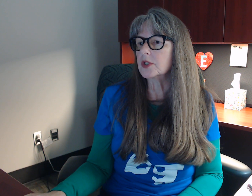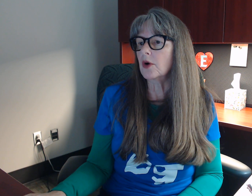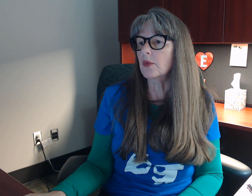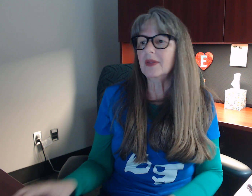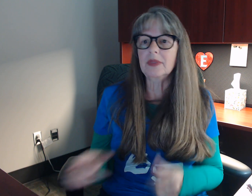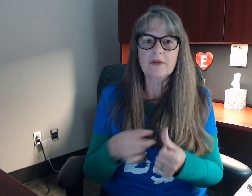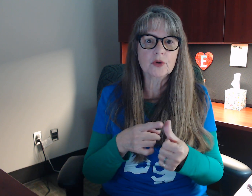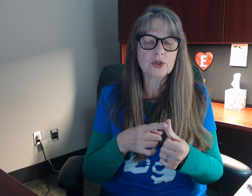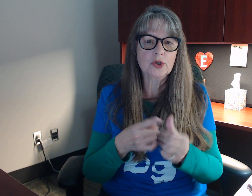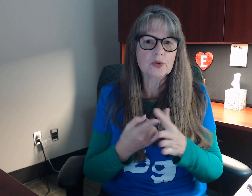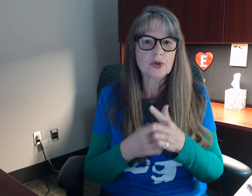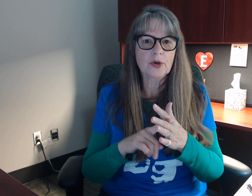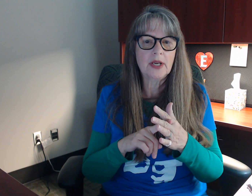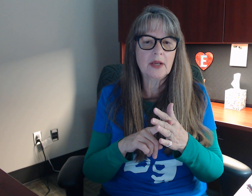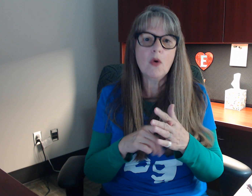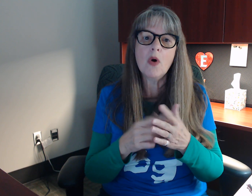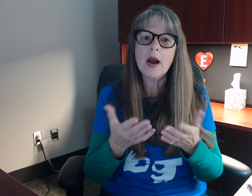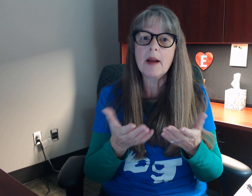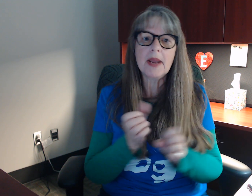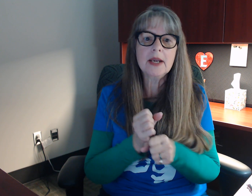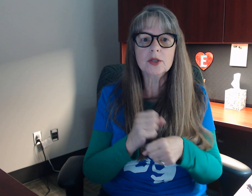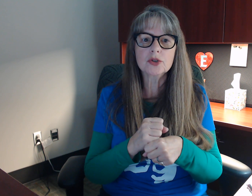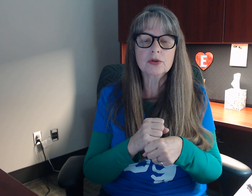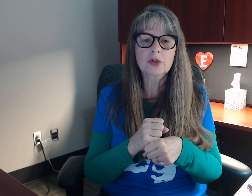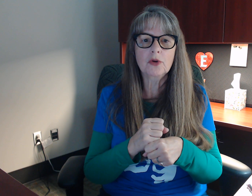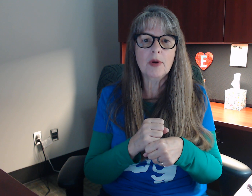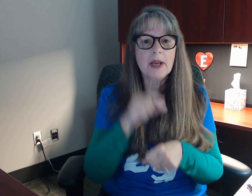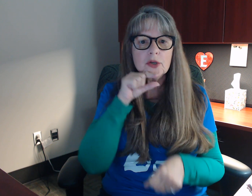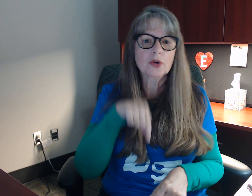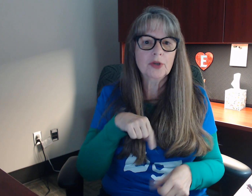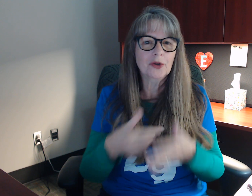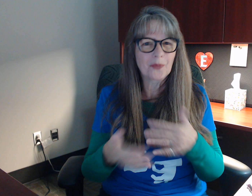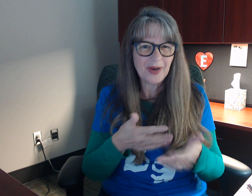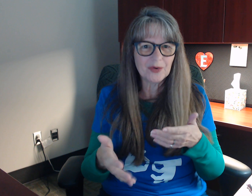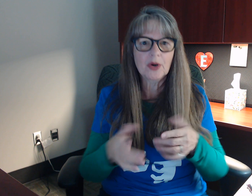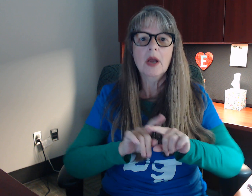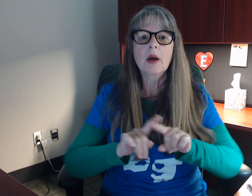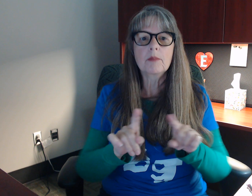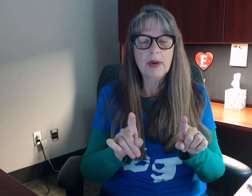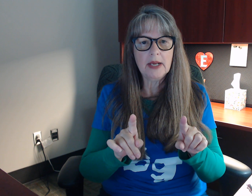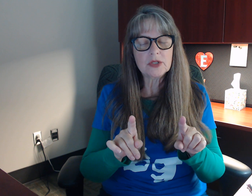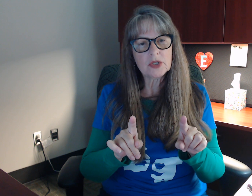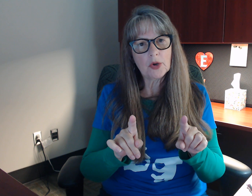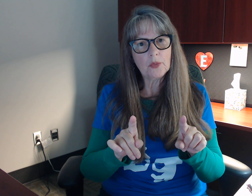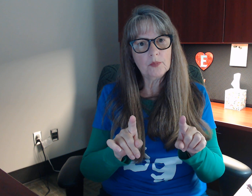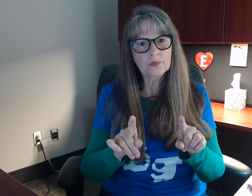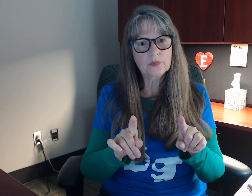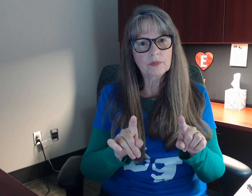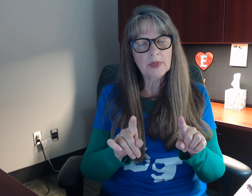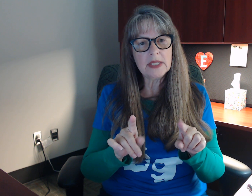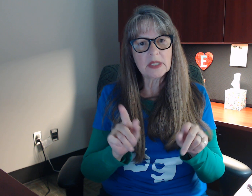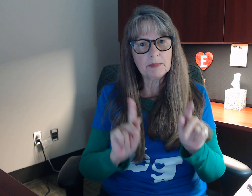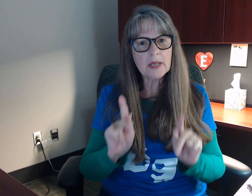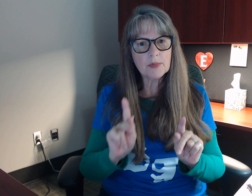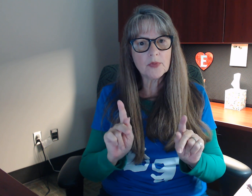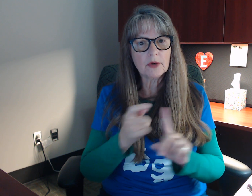So they first, started out like, oh, I made a turkey or whatever, but so it's the people that are